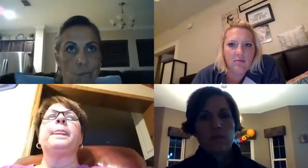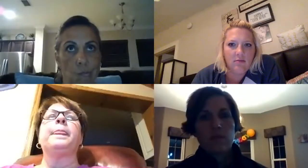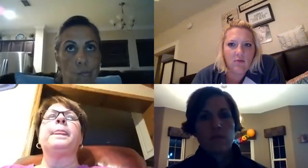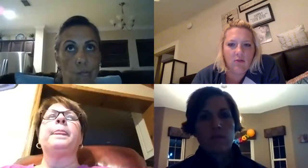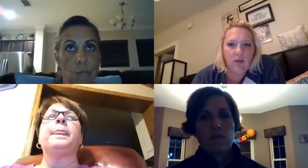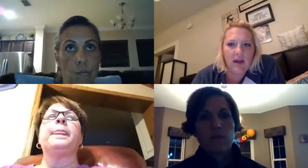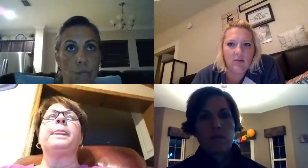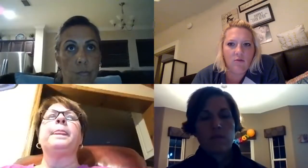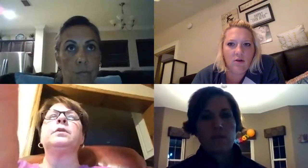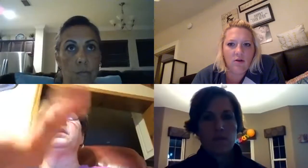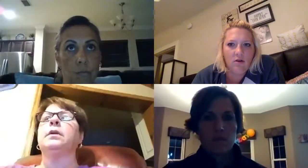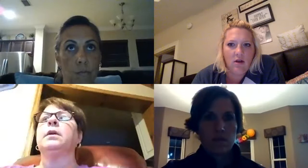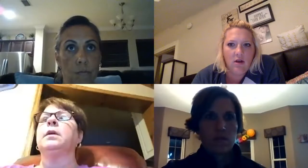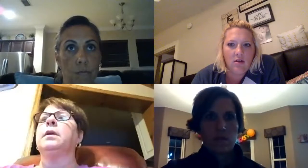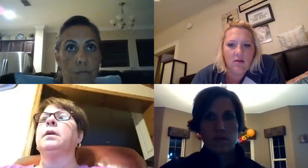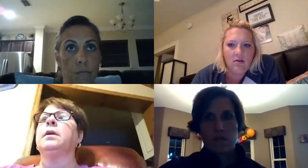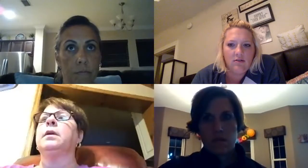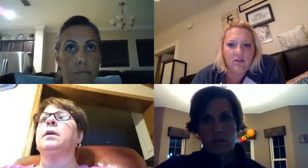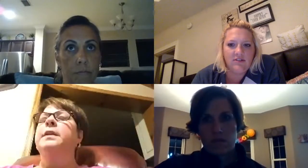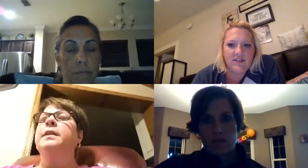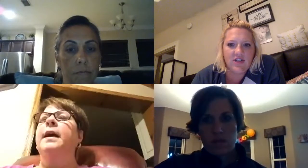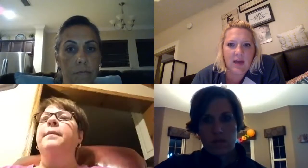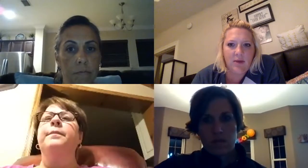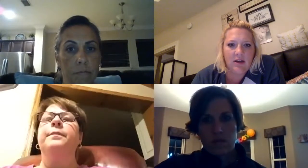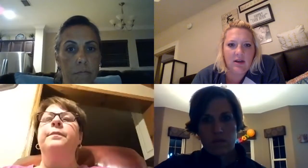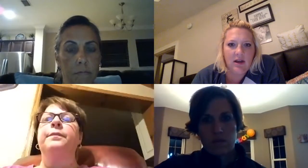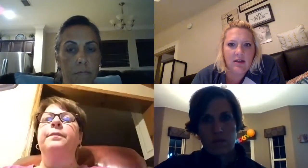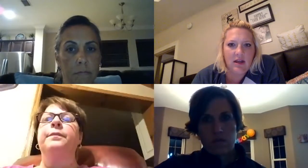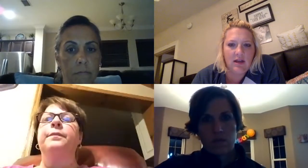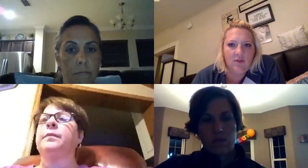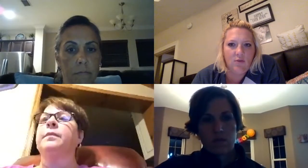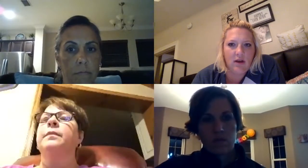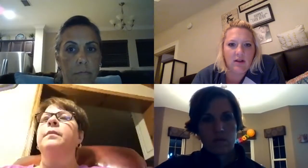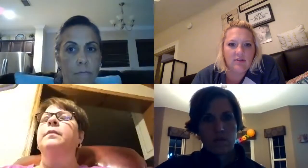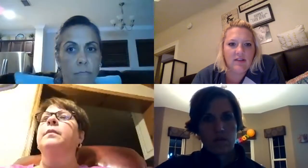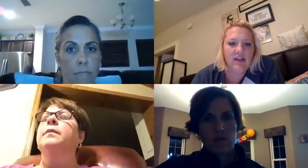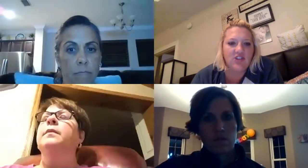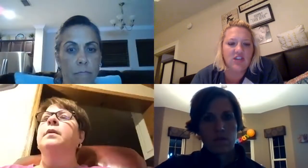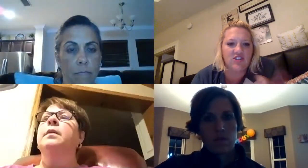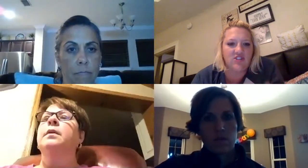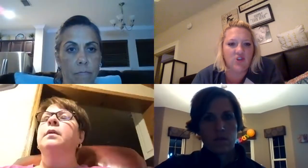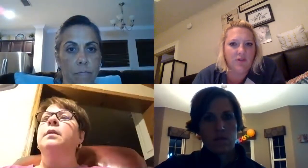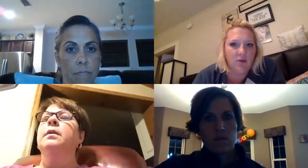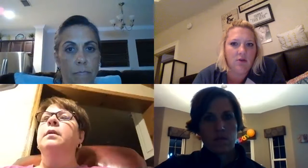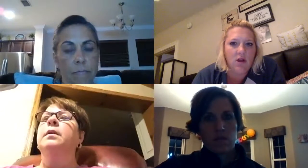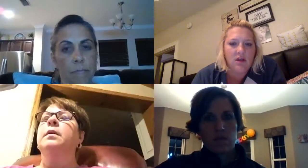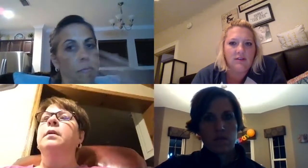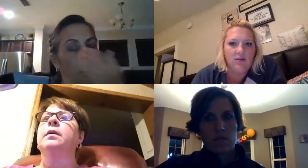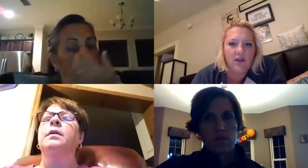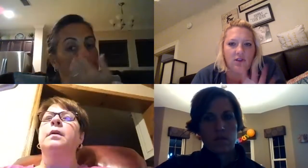Which The right hand corner. you So want there's that? the chat button, and then if you want to, it'll change just your view, so you can look at